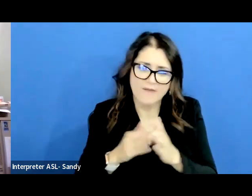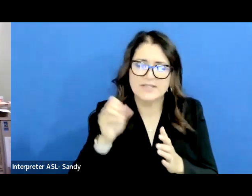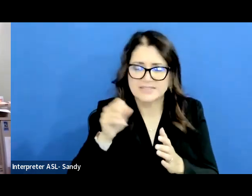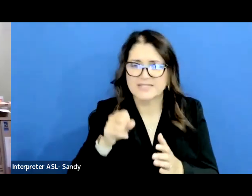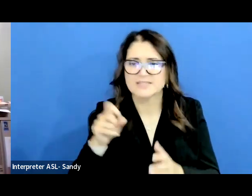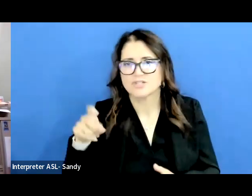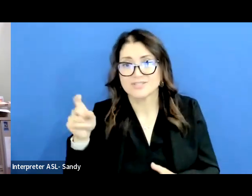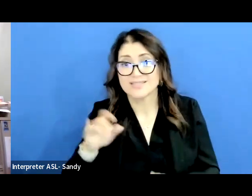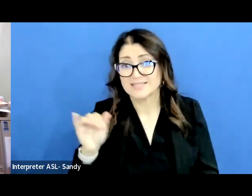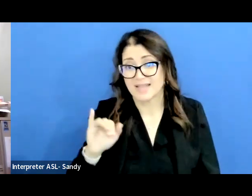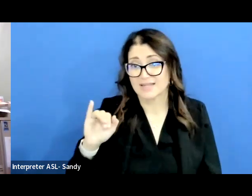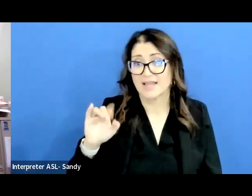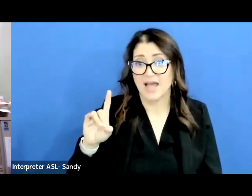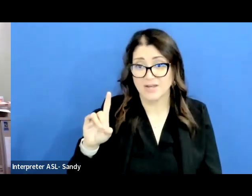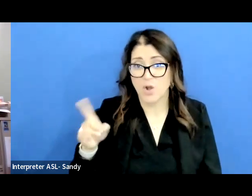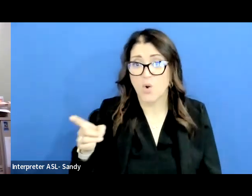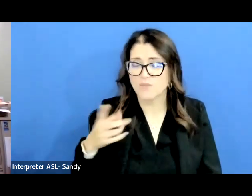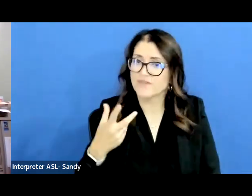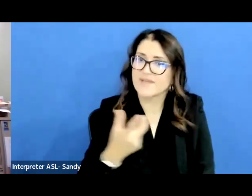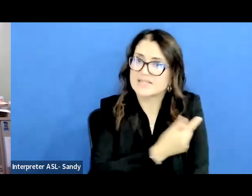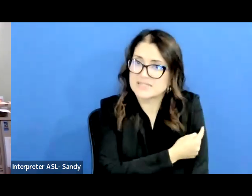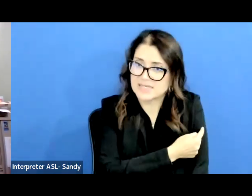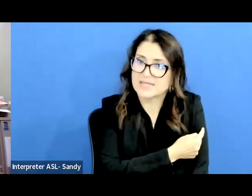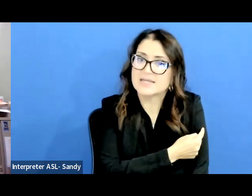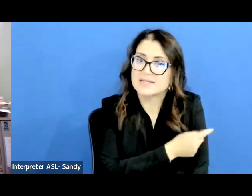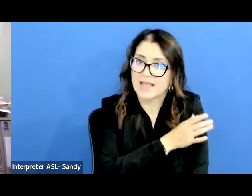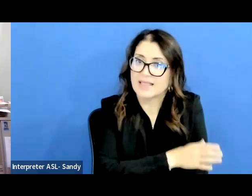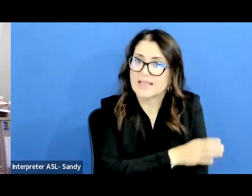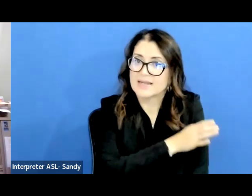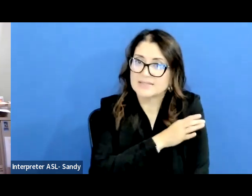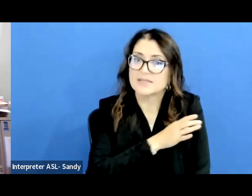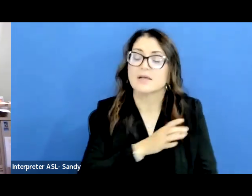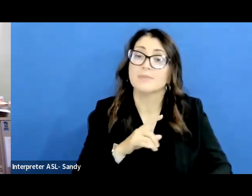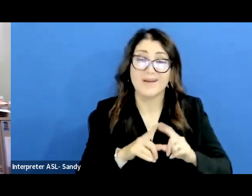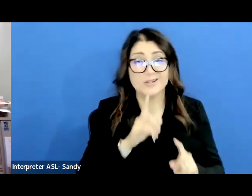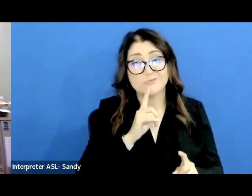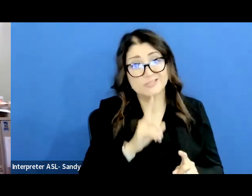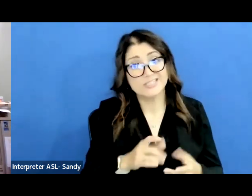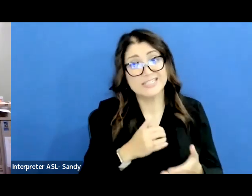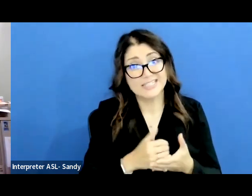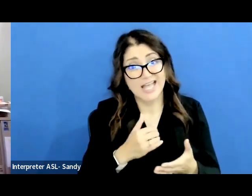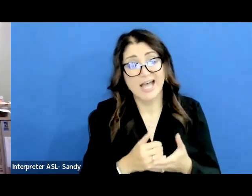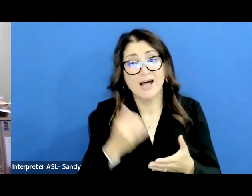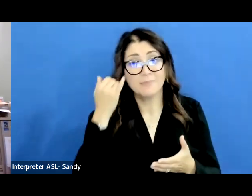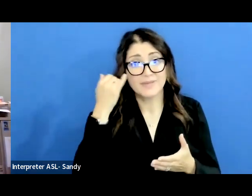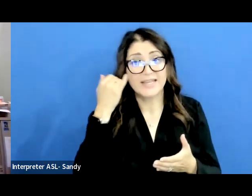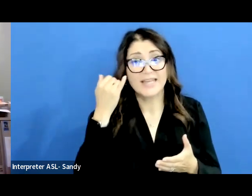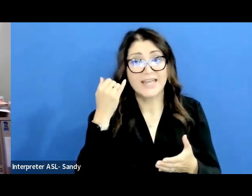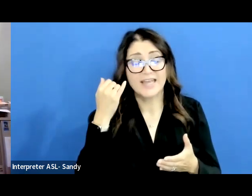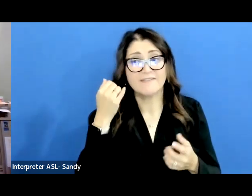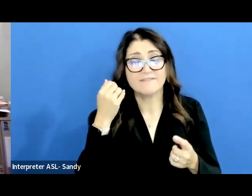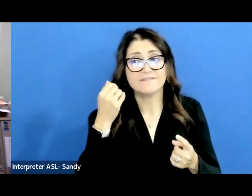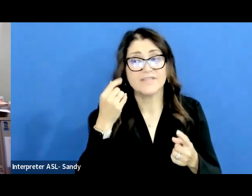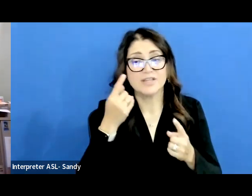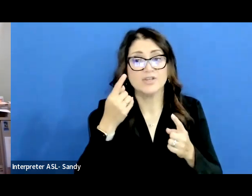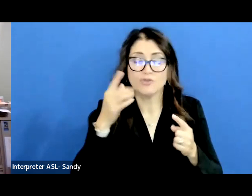they're doing in Idaho for vaccine clinics, but it will really help if you circle back and you think about